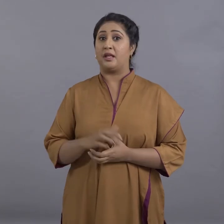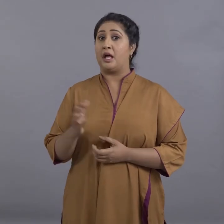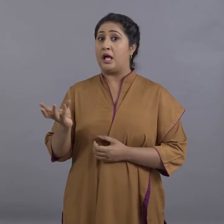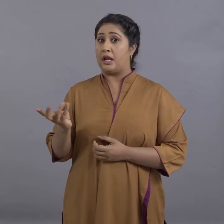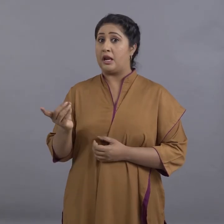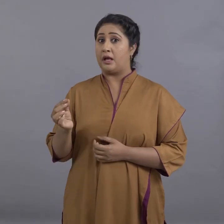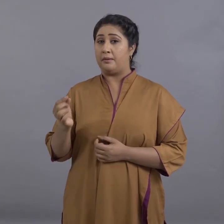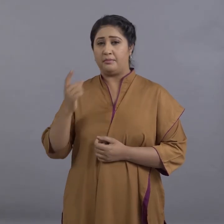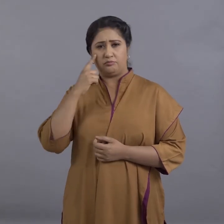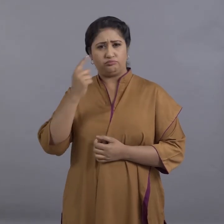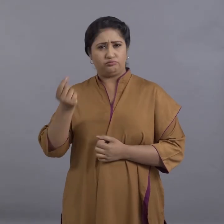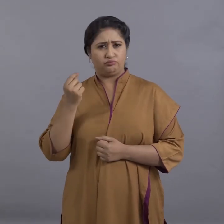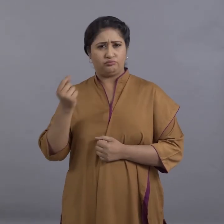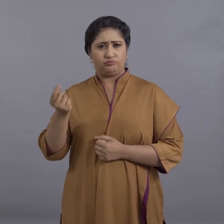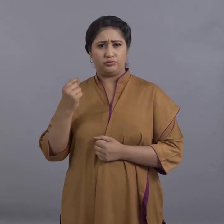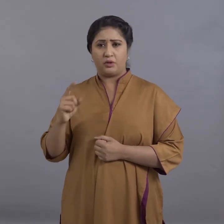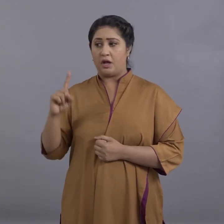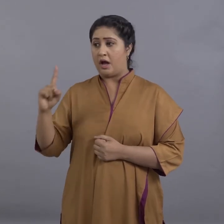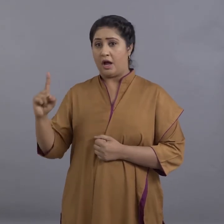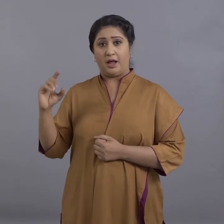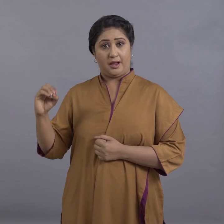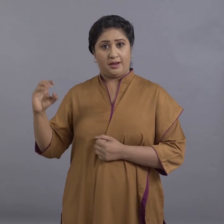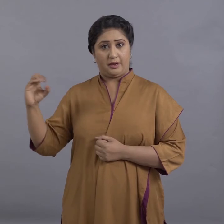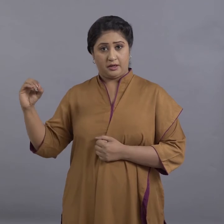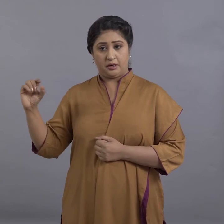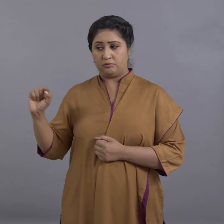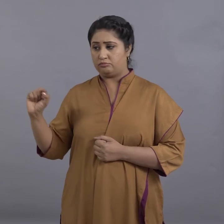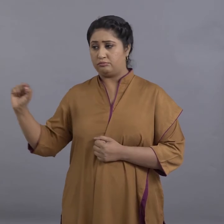Number recognition 100 to 200.